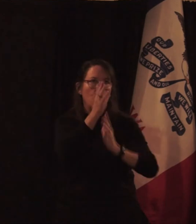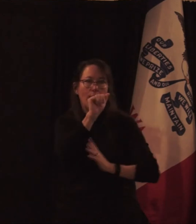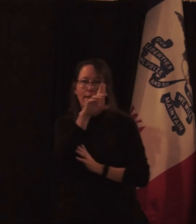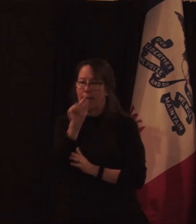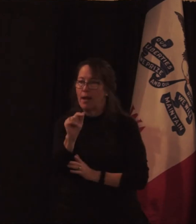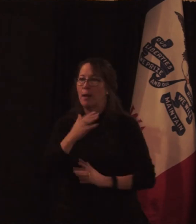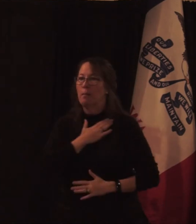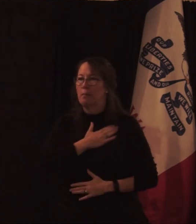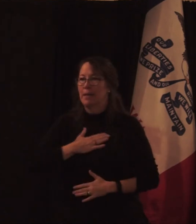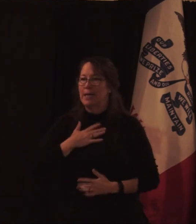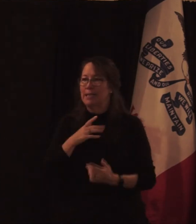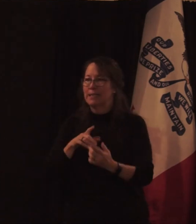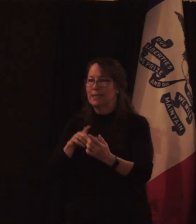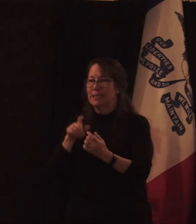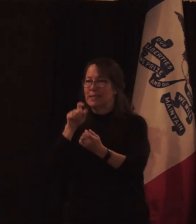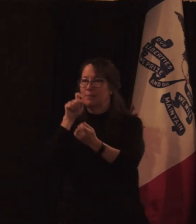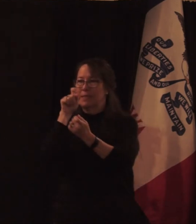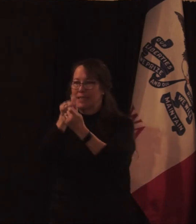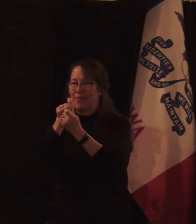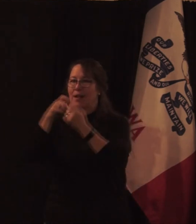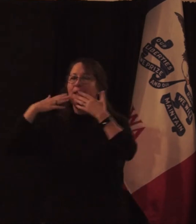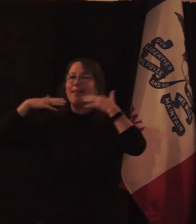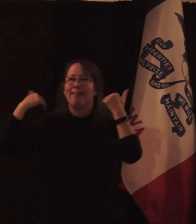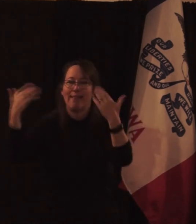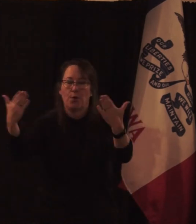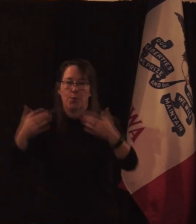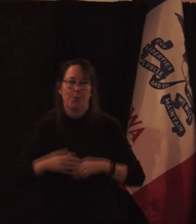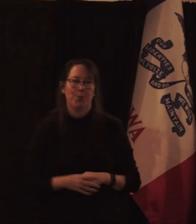And please be specific. Thank you.